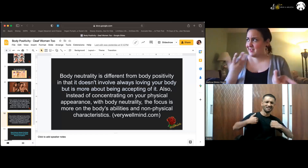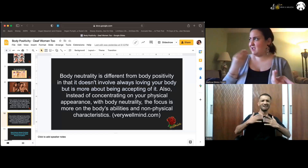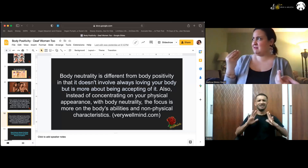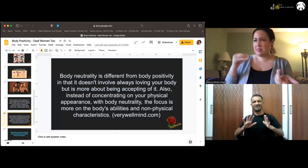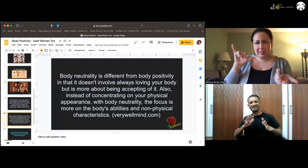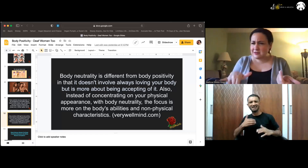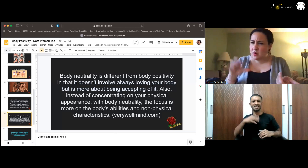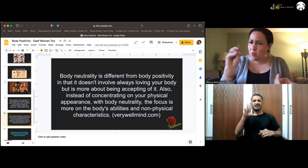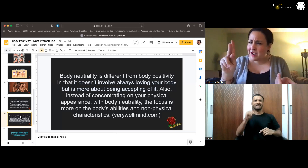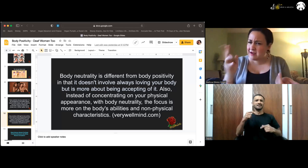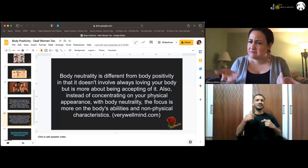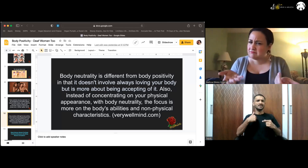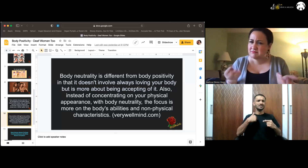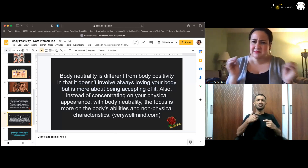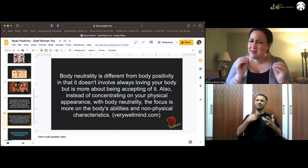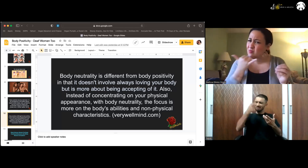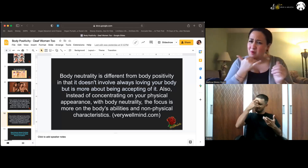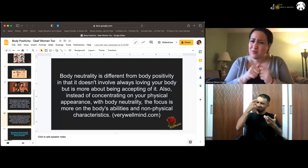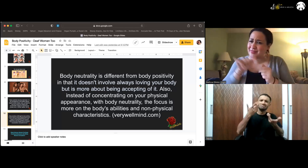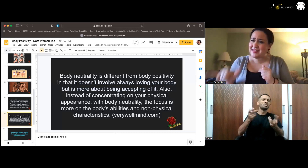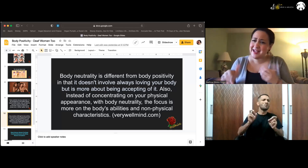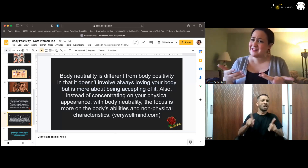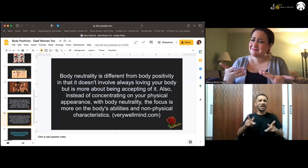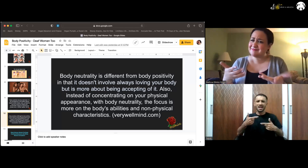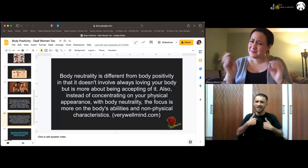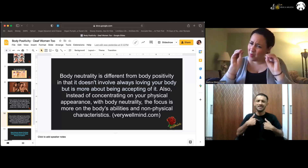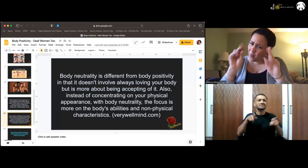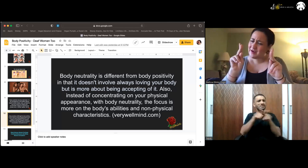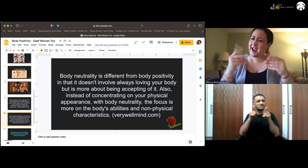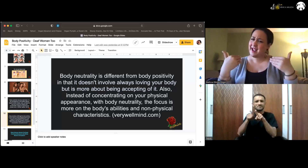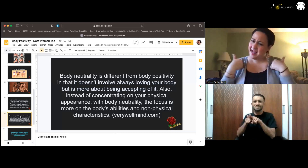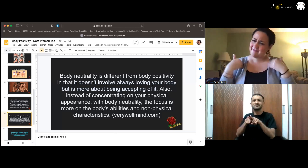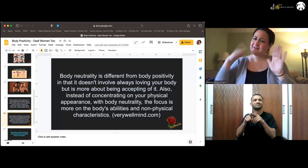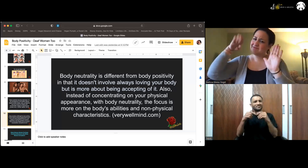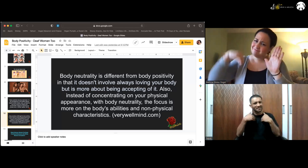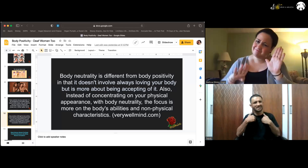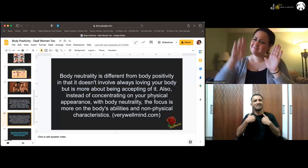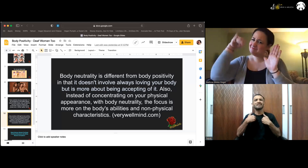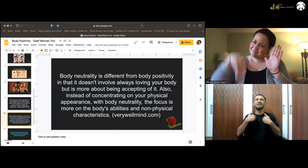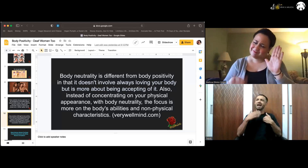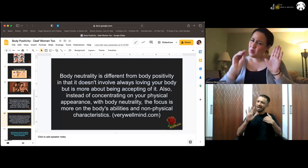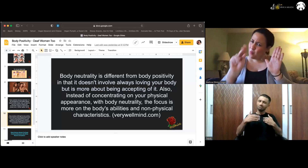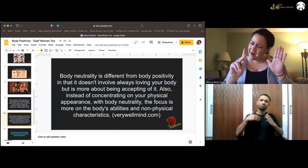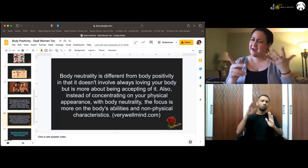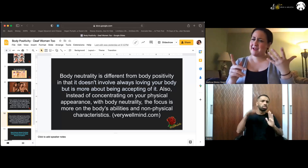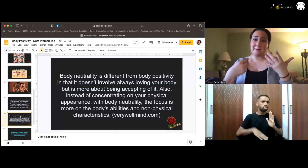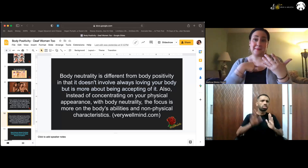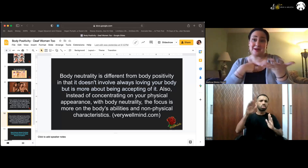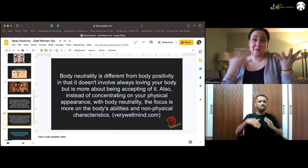So I was really, I was conscious that am I beautiful, am I overweighted or something.